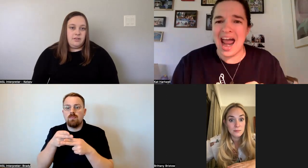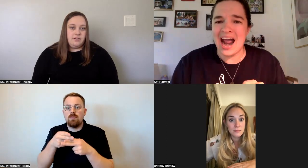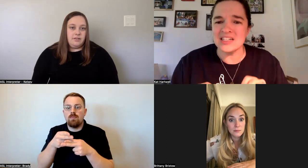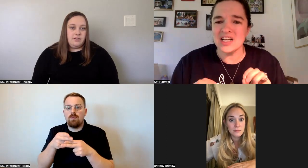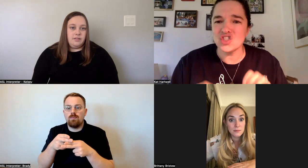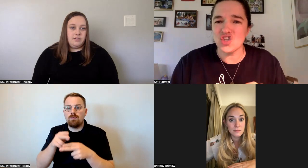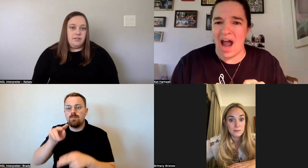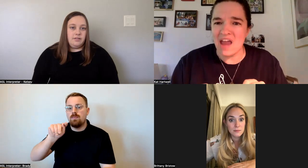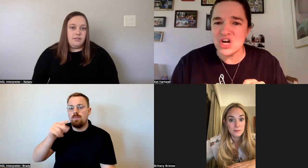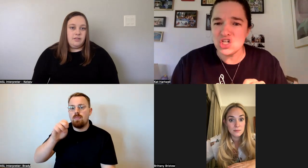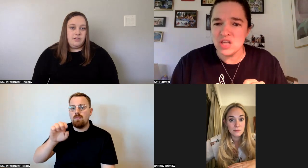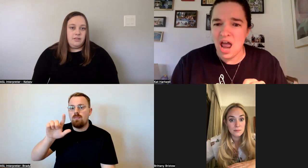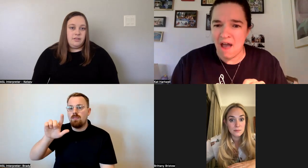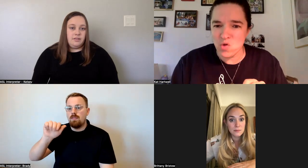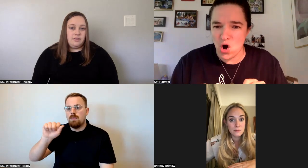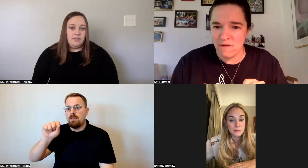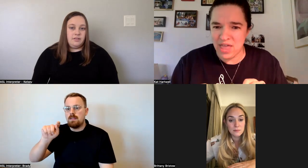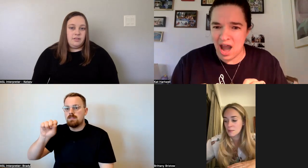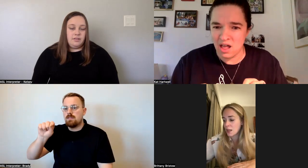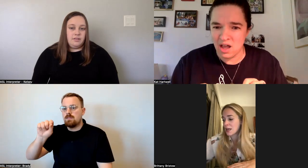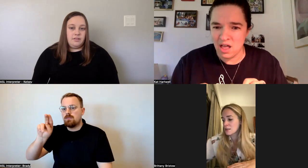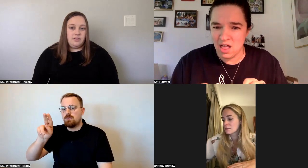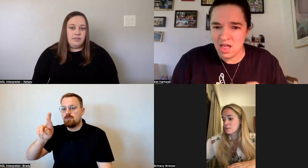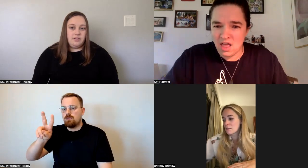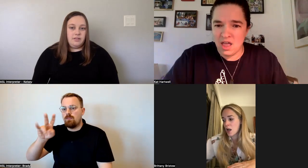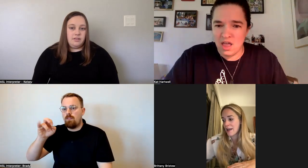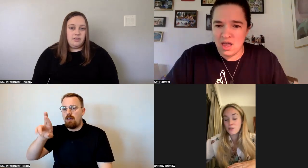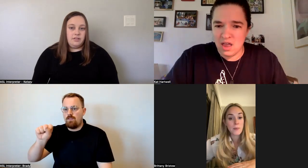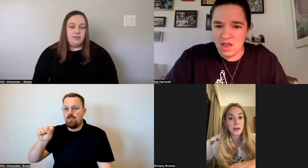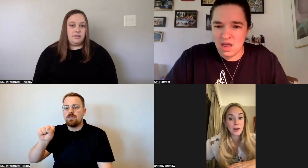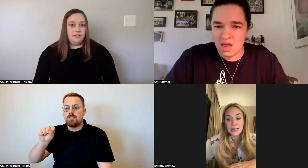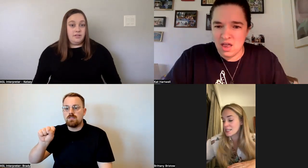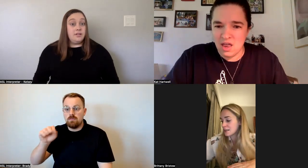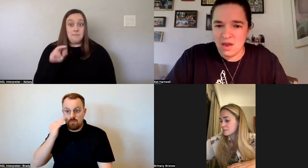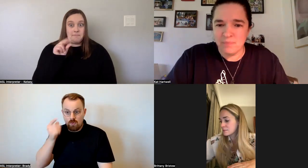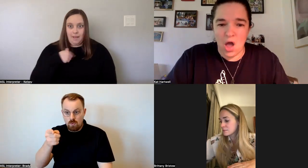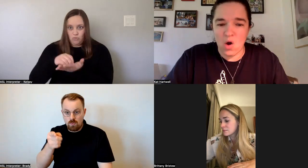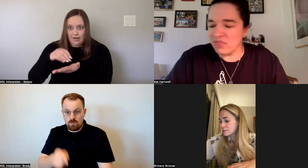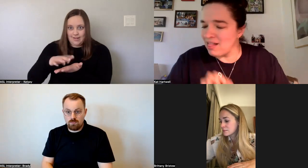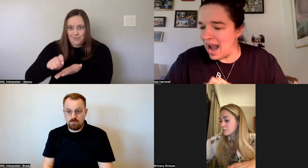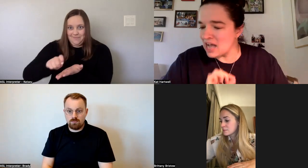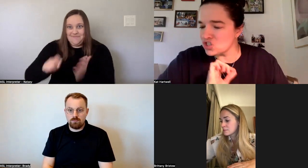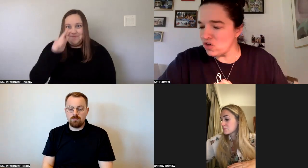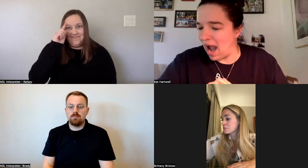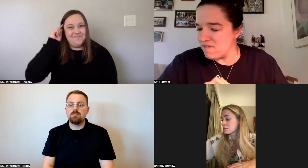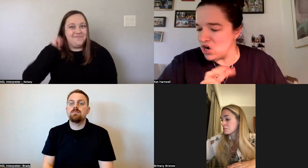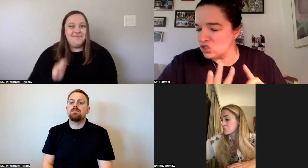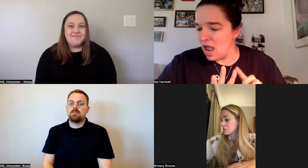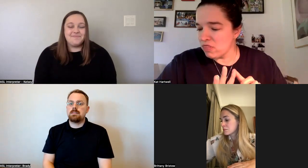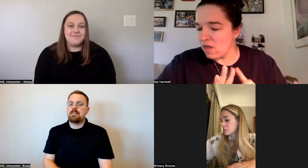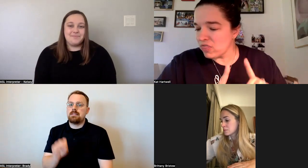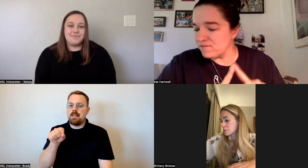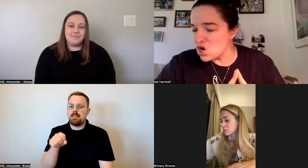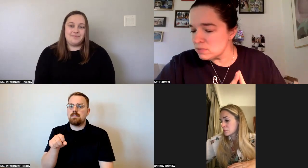The Last Survivors. Have you heard of that? I have not, but I'm writing it down. Okay, The Last